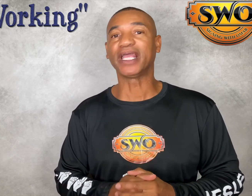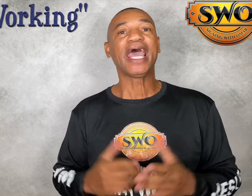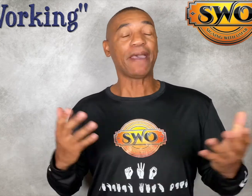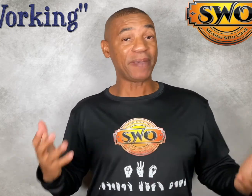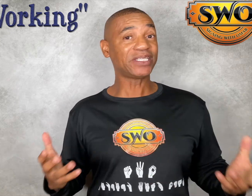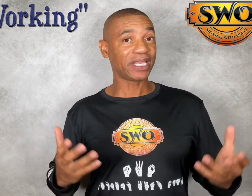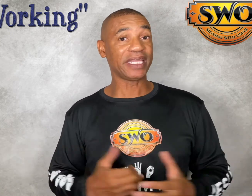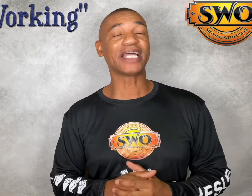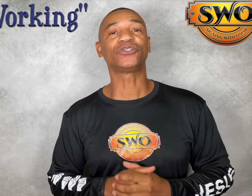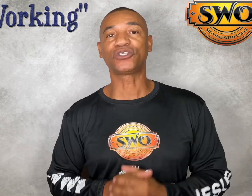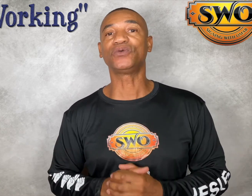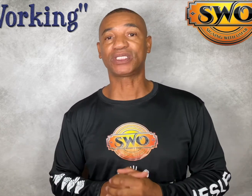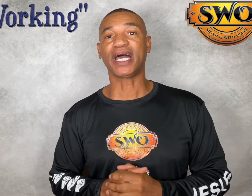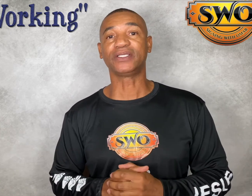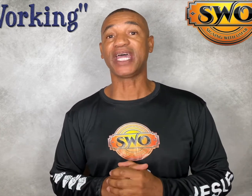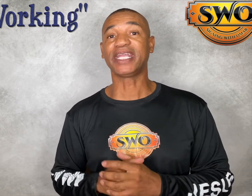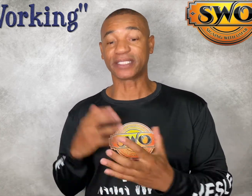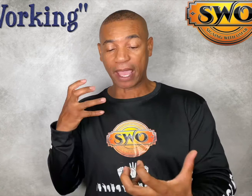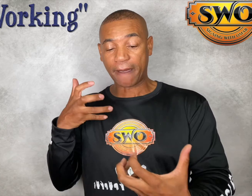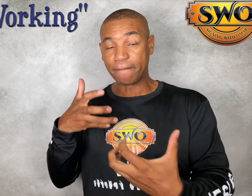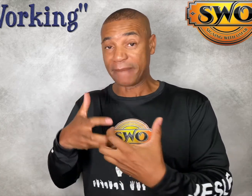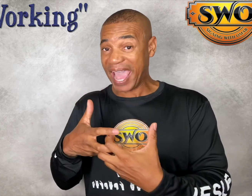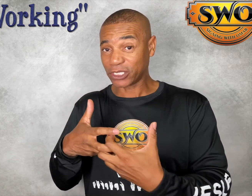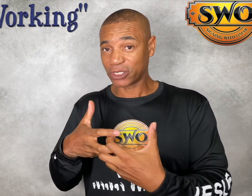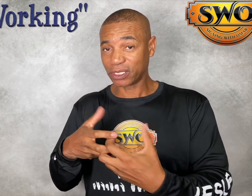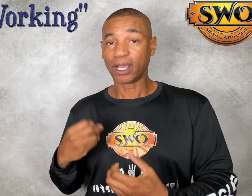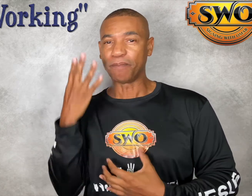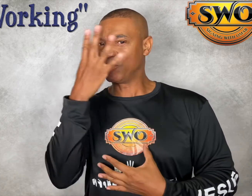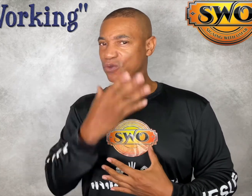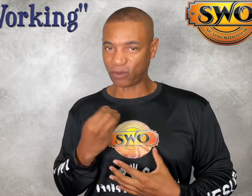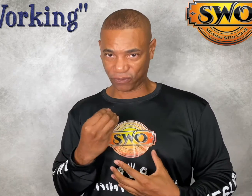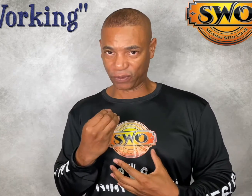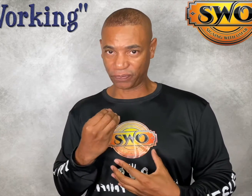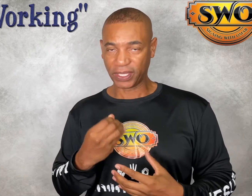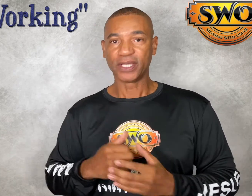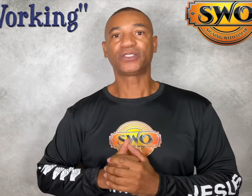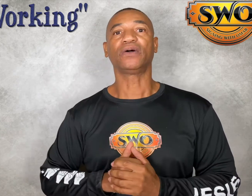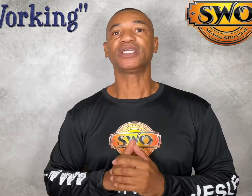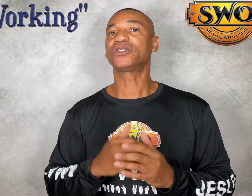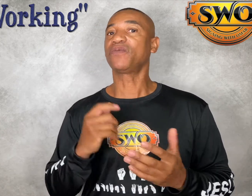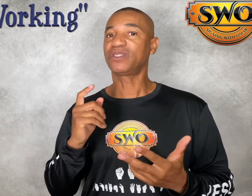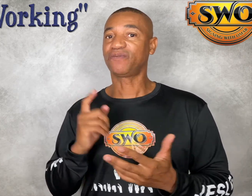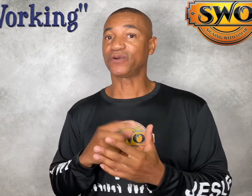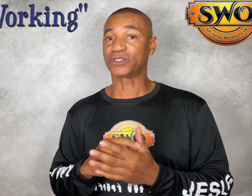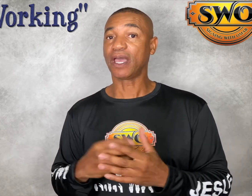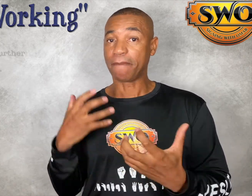And basically that's two signs. That is match, beautiful. So let's start with the first,